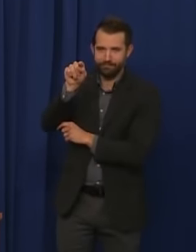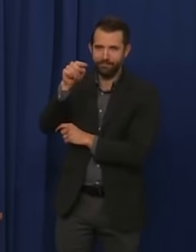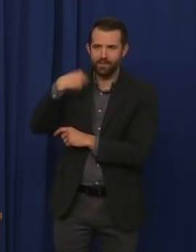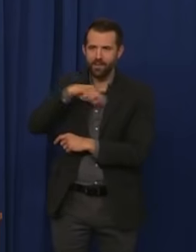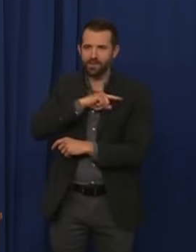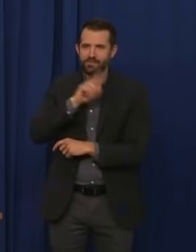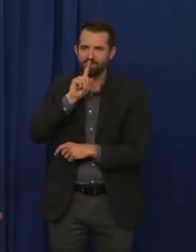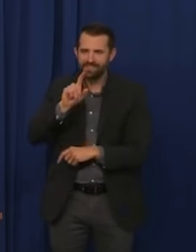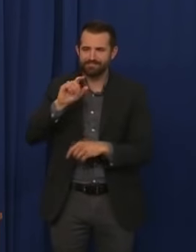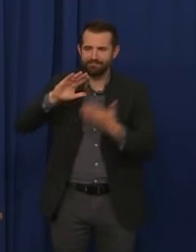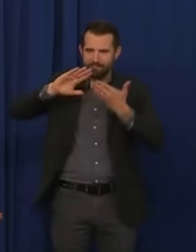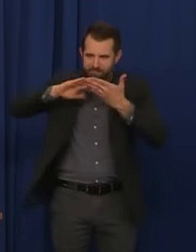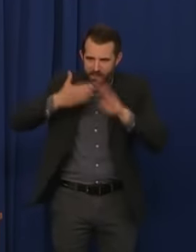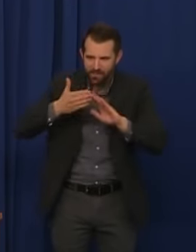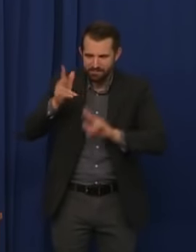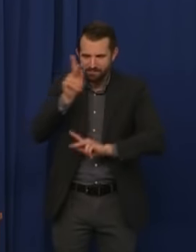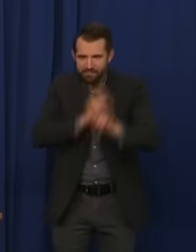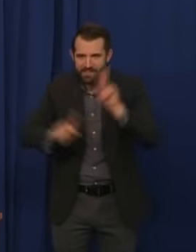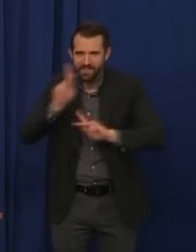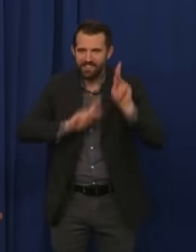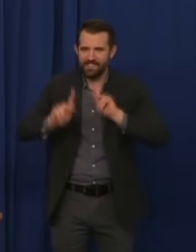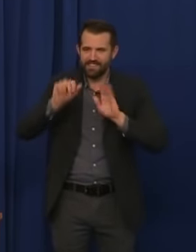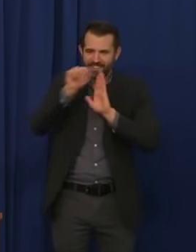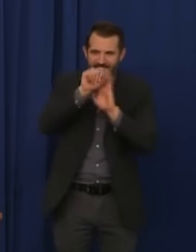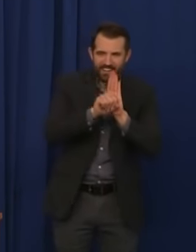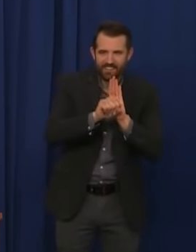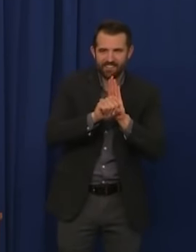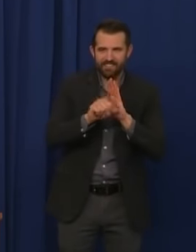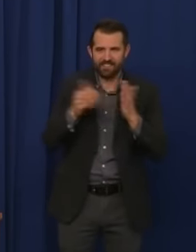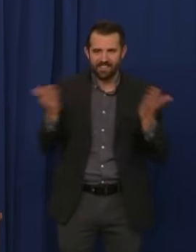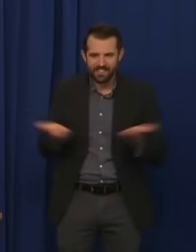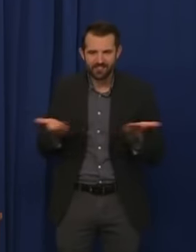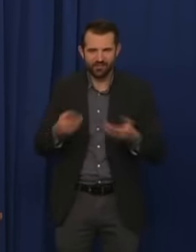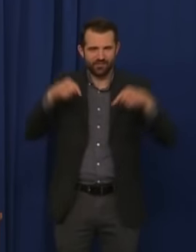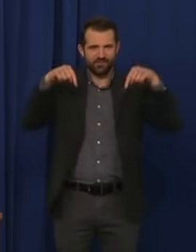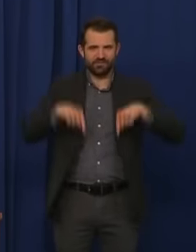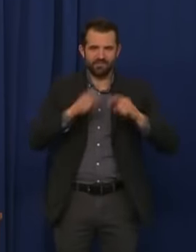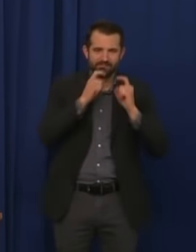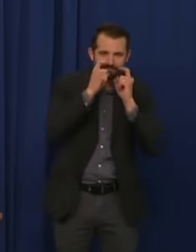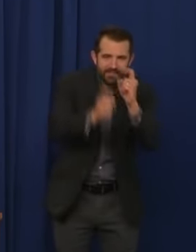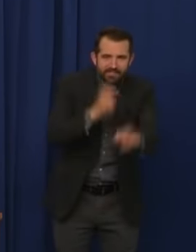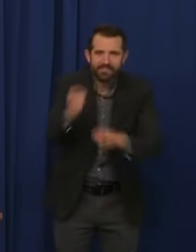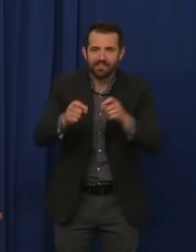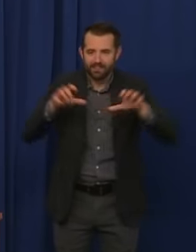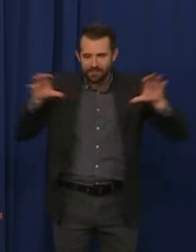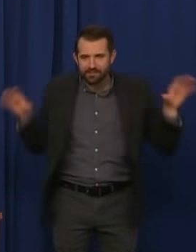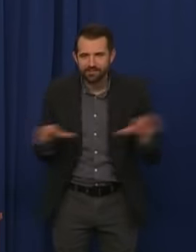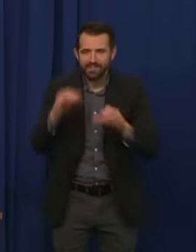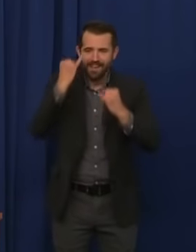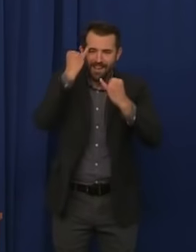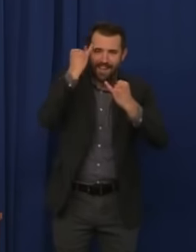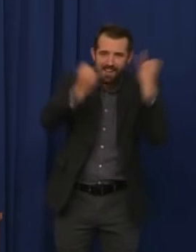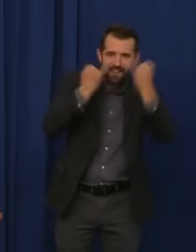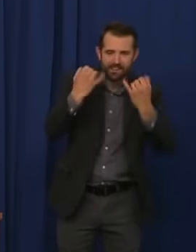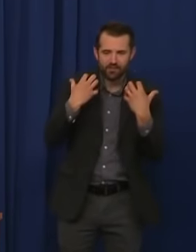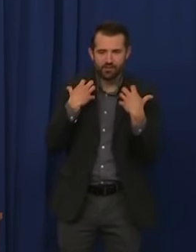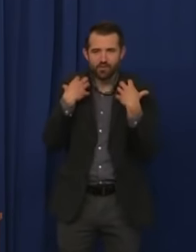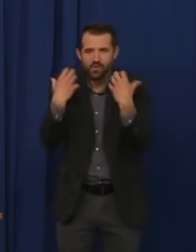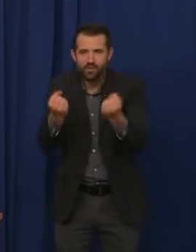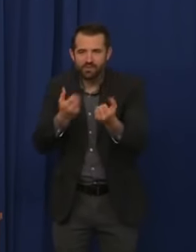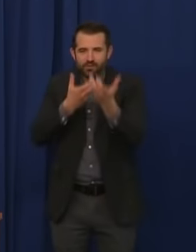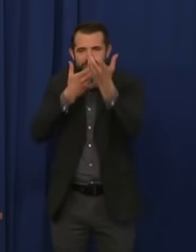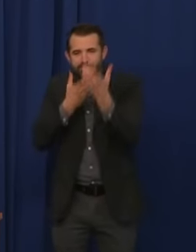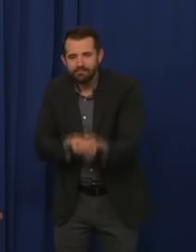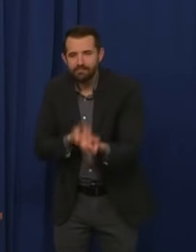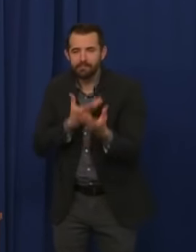souls, a state of givers and doers, people with ideas, courage, and compassion. And now is